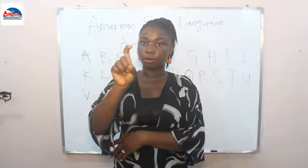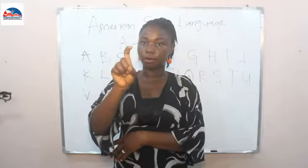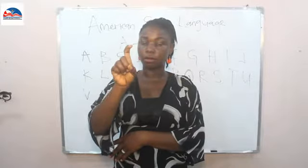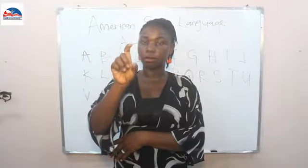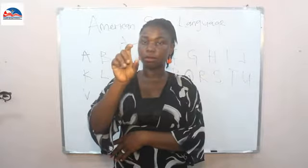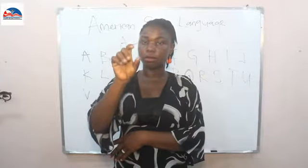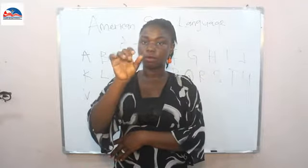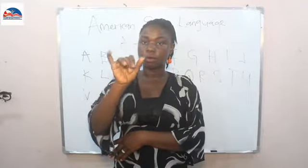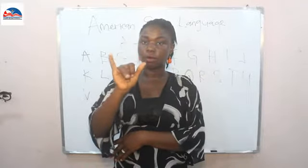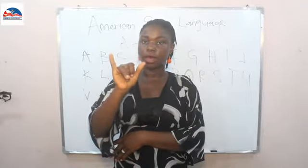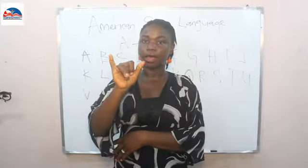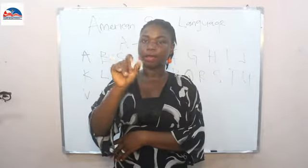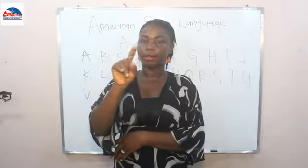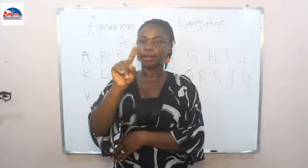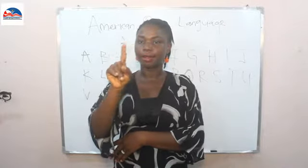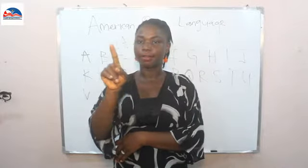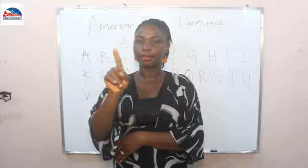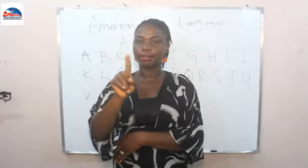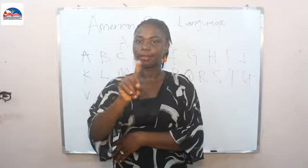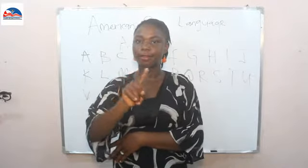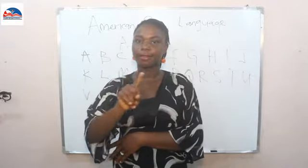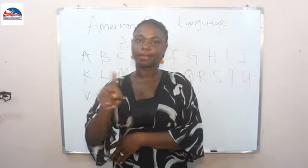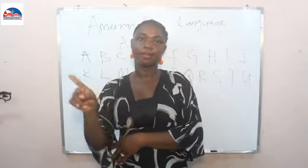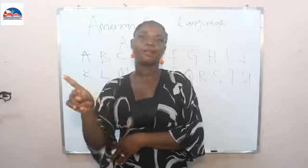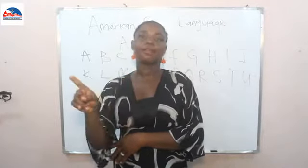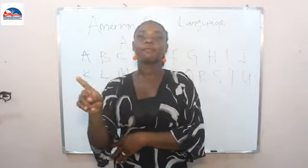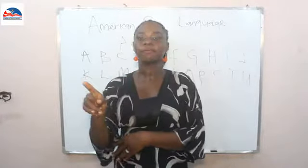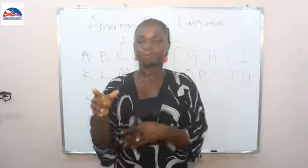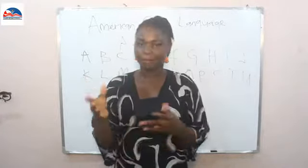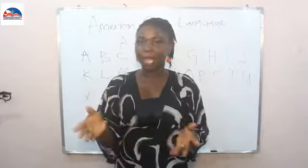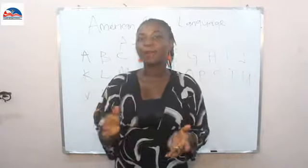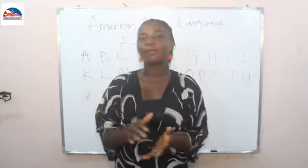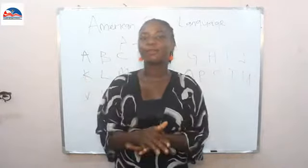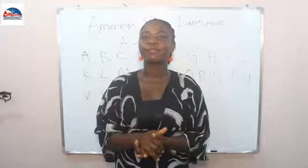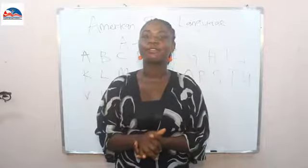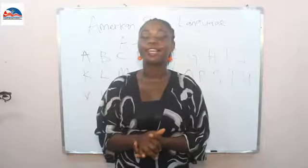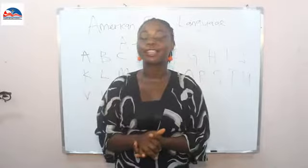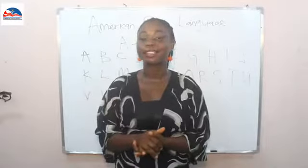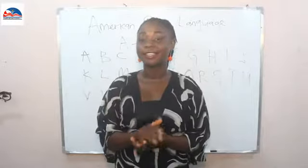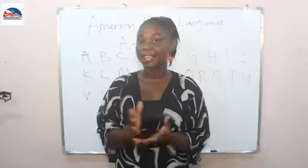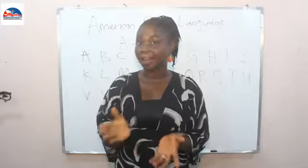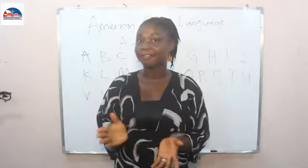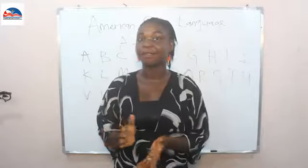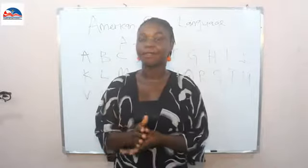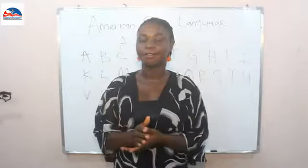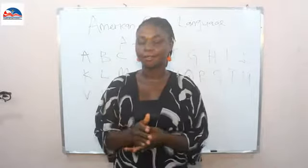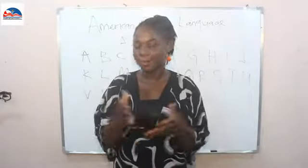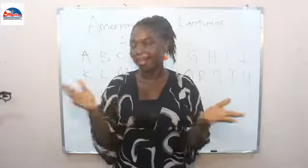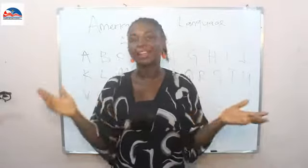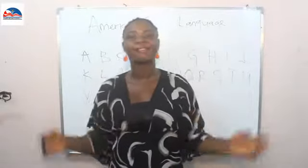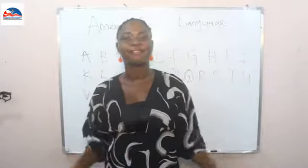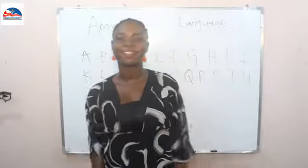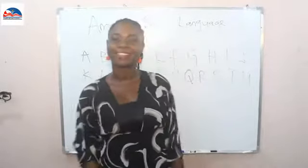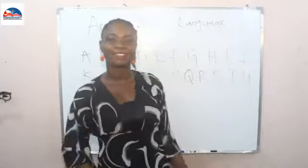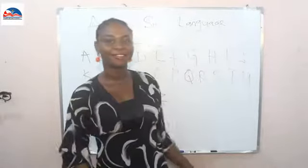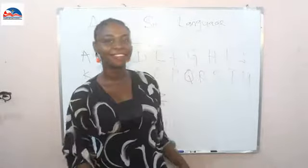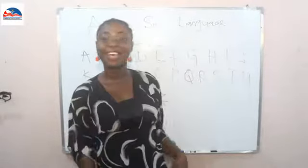X, Y, then C. Now we've learned the alphabet, so you can clap for yourself. In